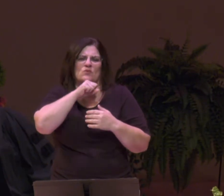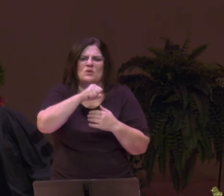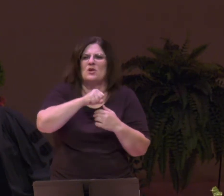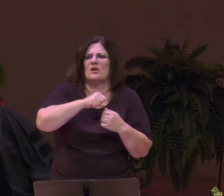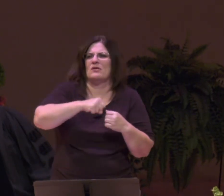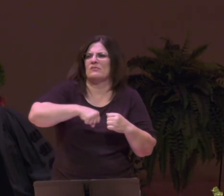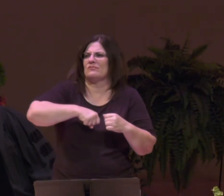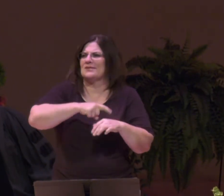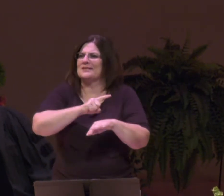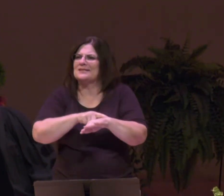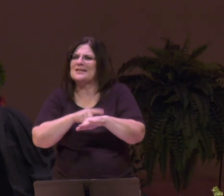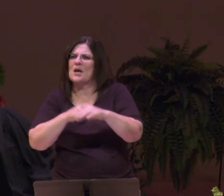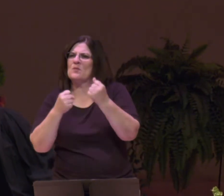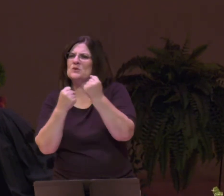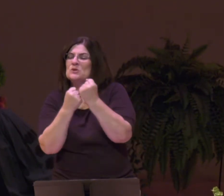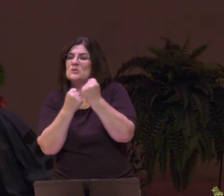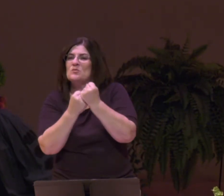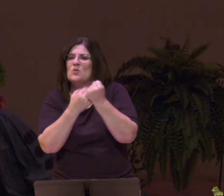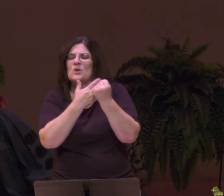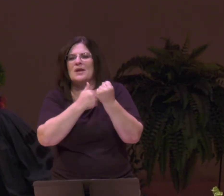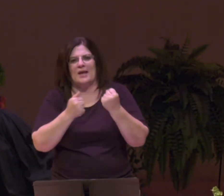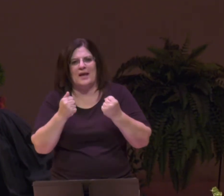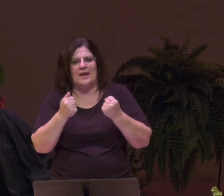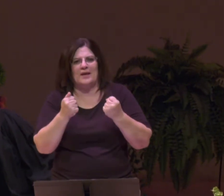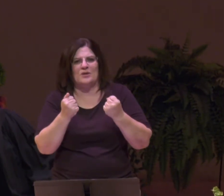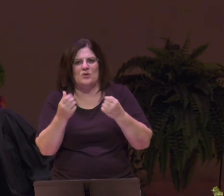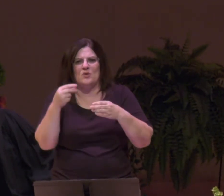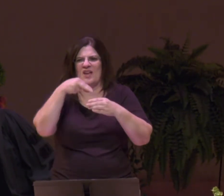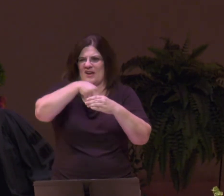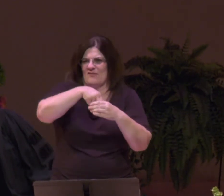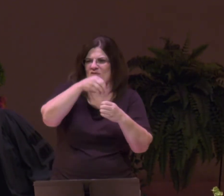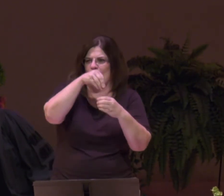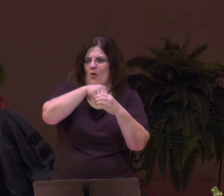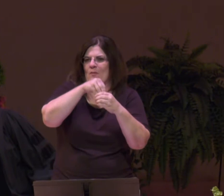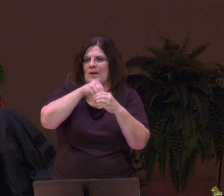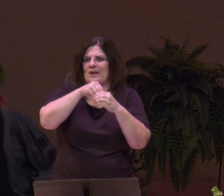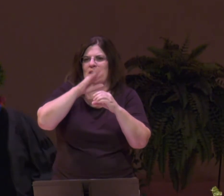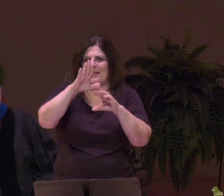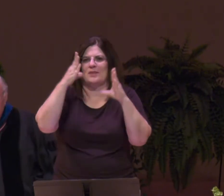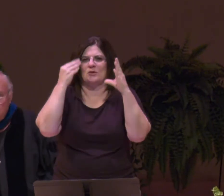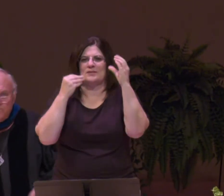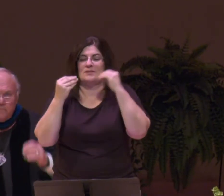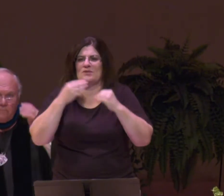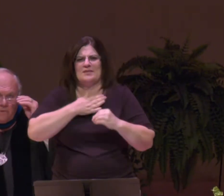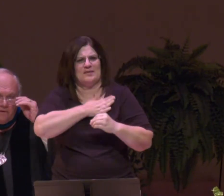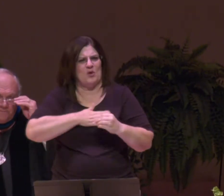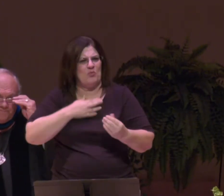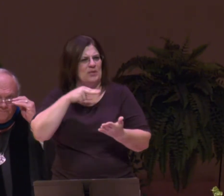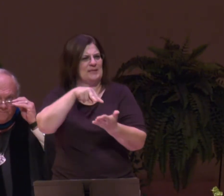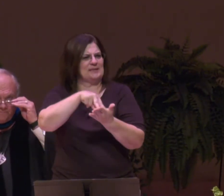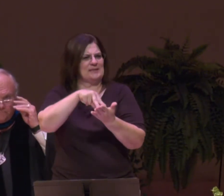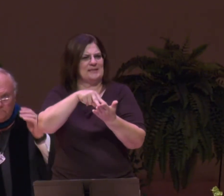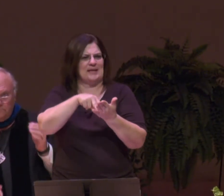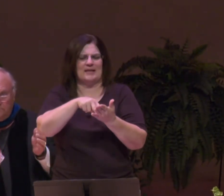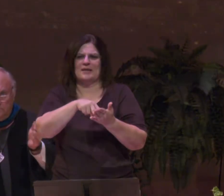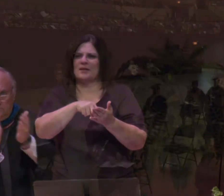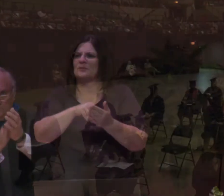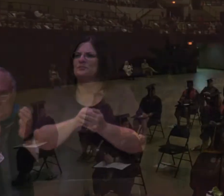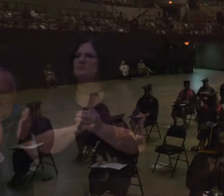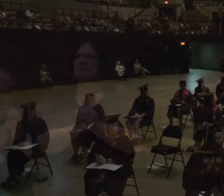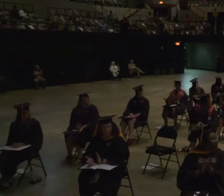of support and your investment in their future. Please, if you're a family member, please stand up and let all of us say thank you to